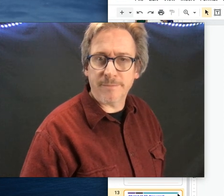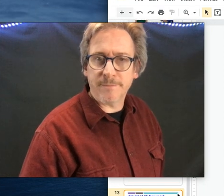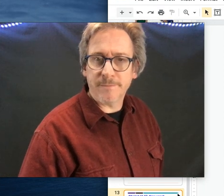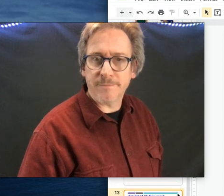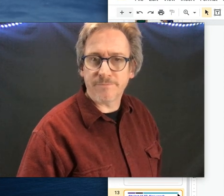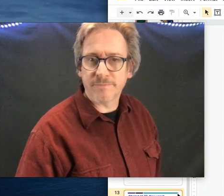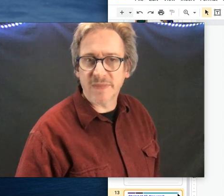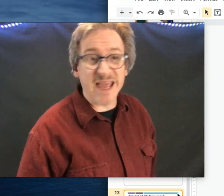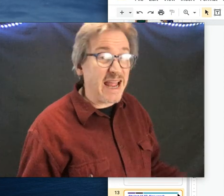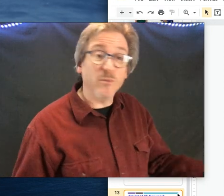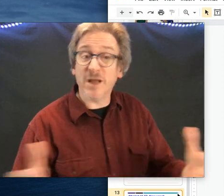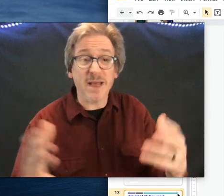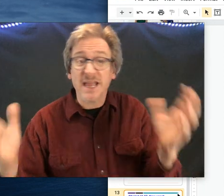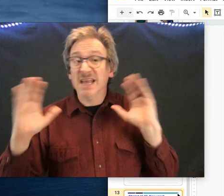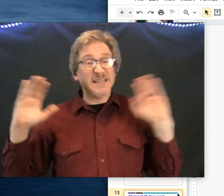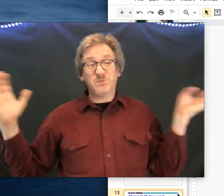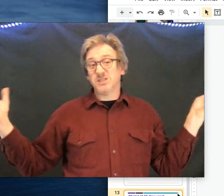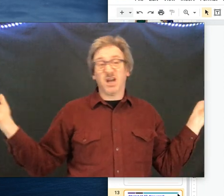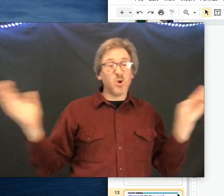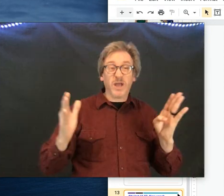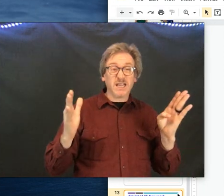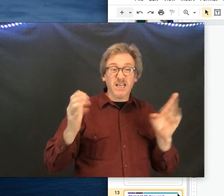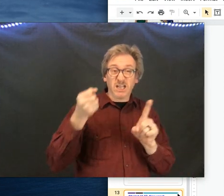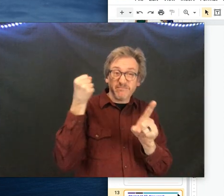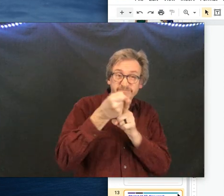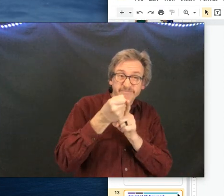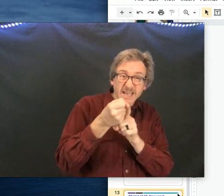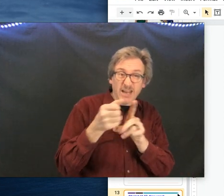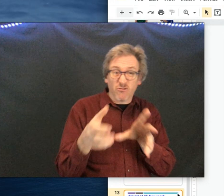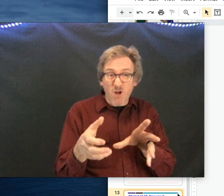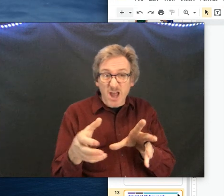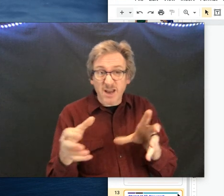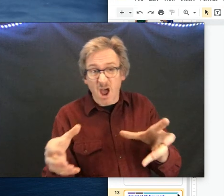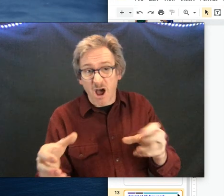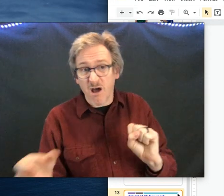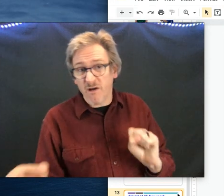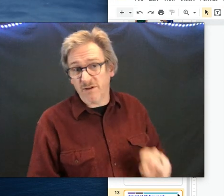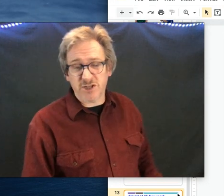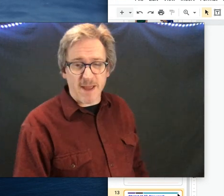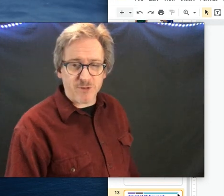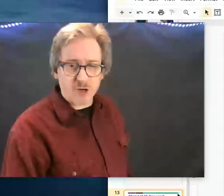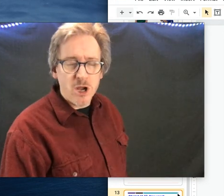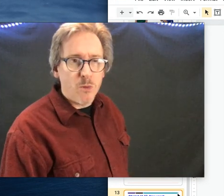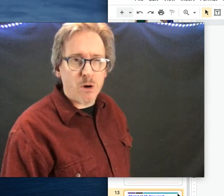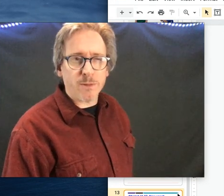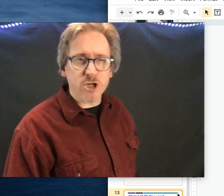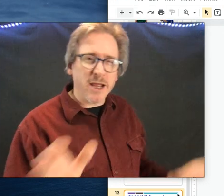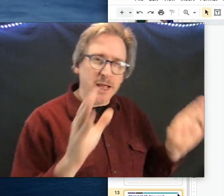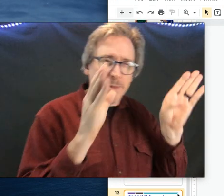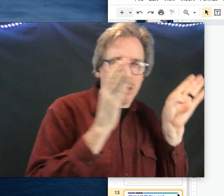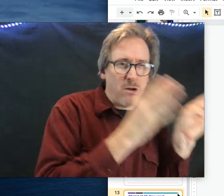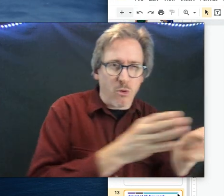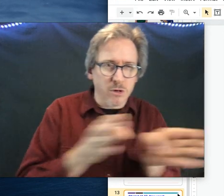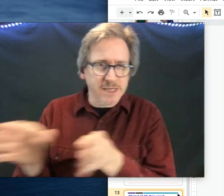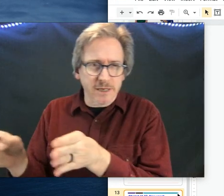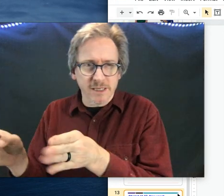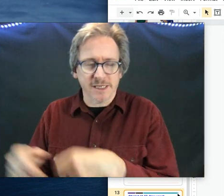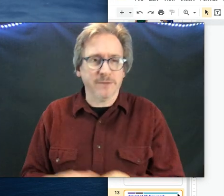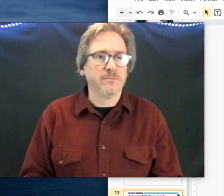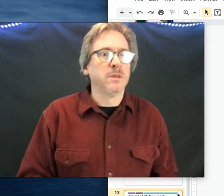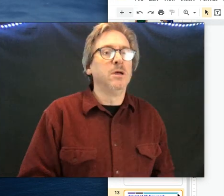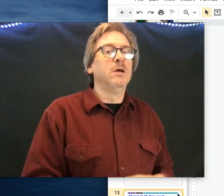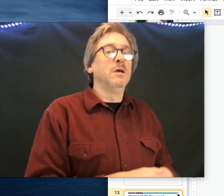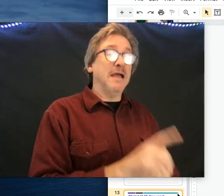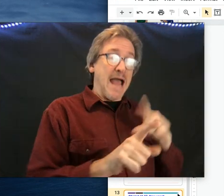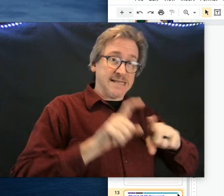Okay. And again, we come back. This was a quick little hit and run of a chapter where we're talking about horizontal